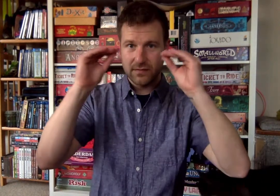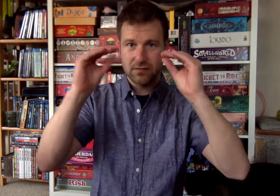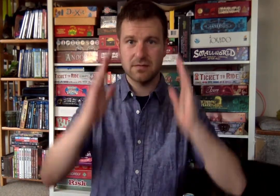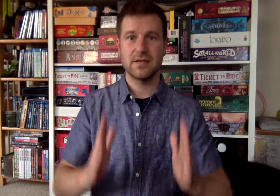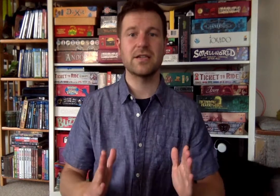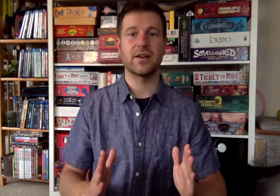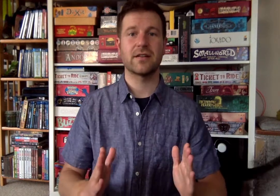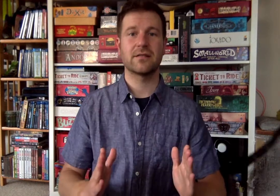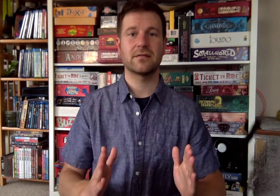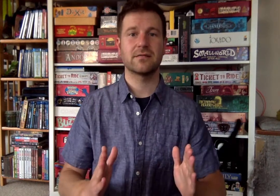Teacher.